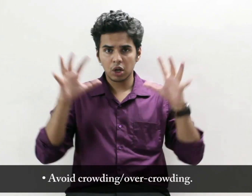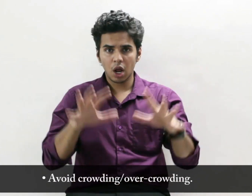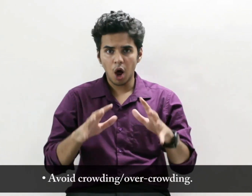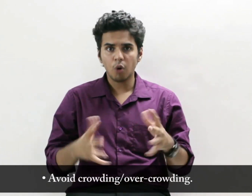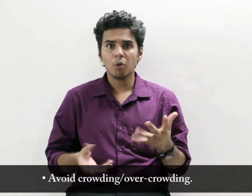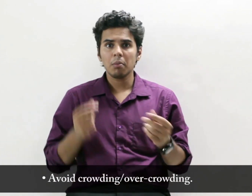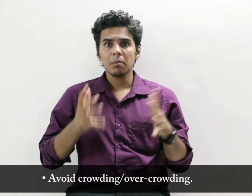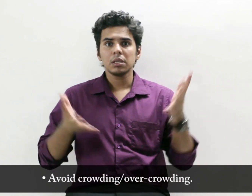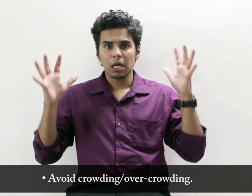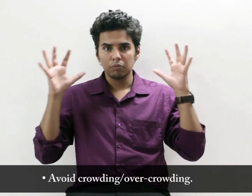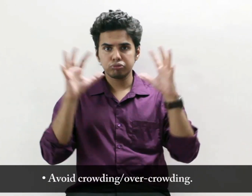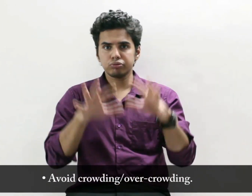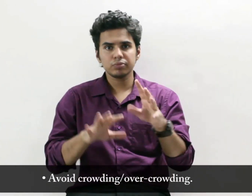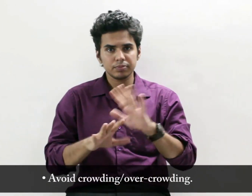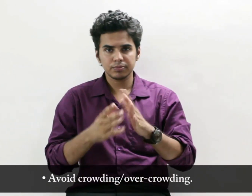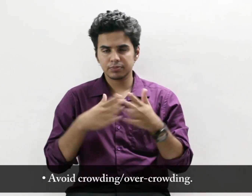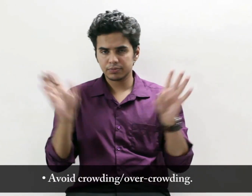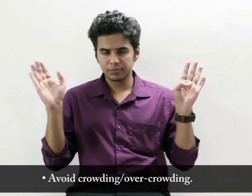Avoid crowding, overcrowding.